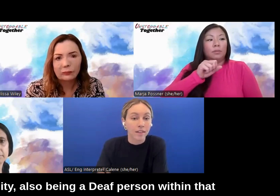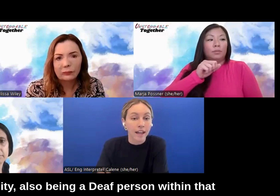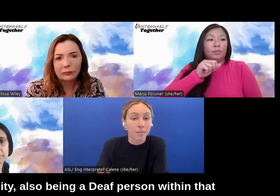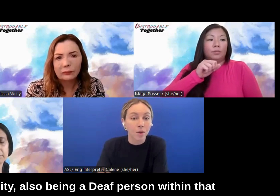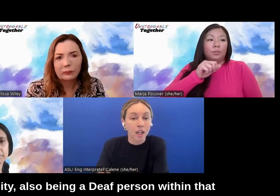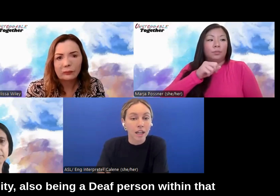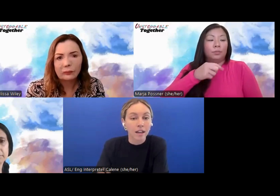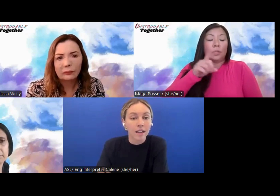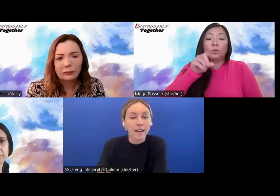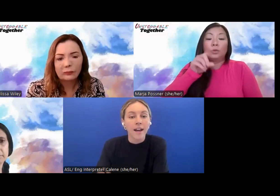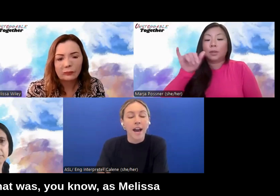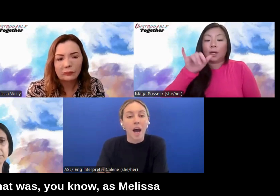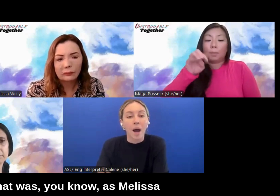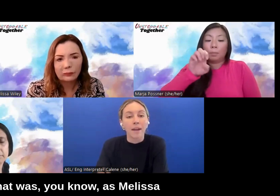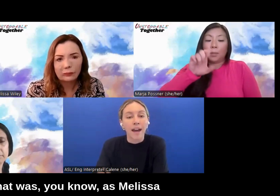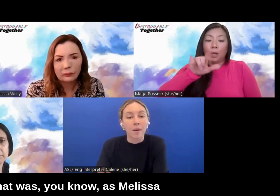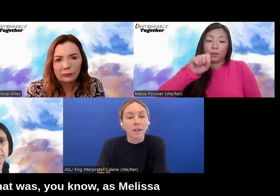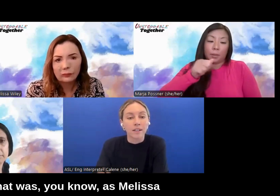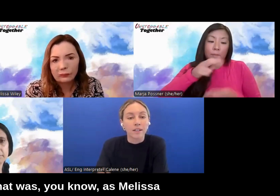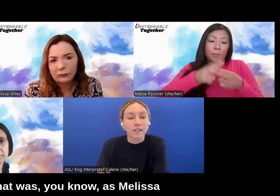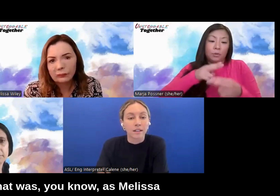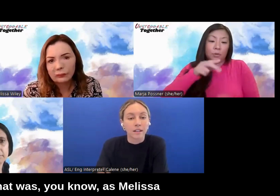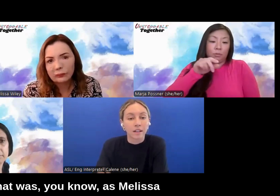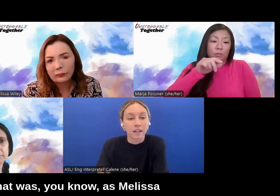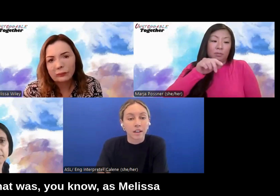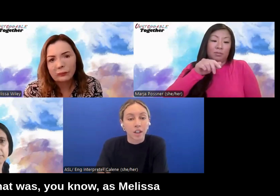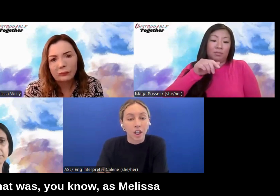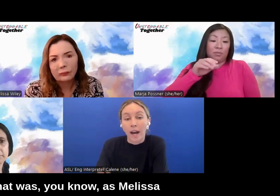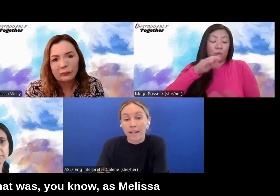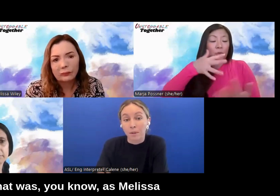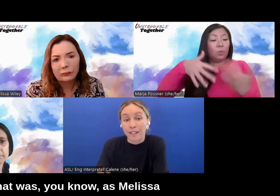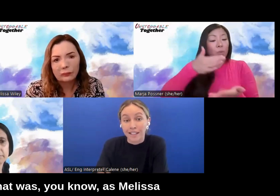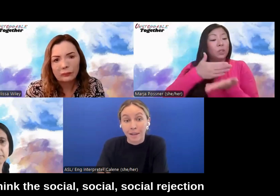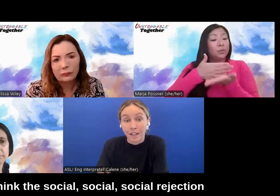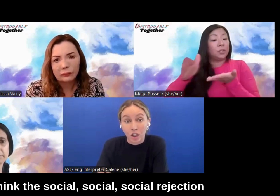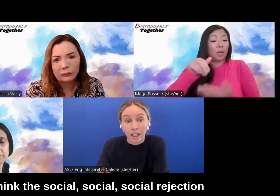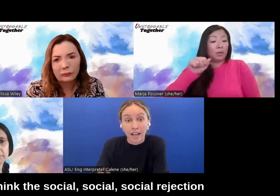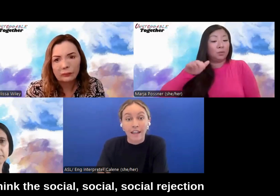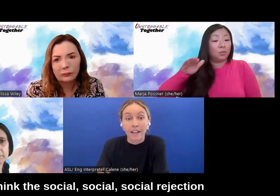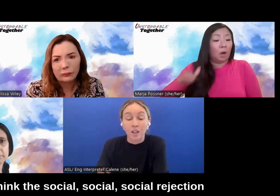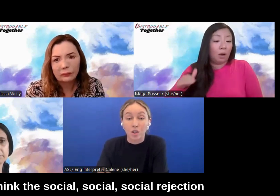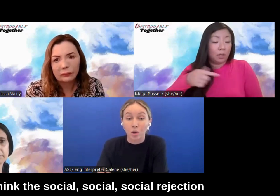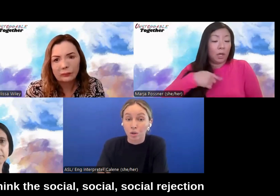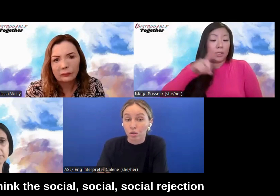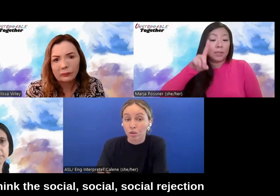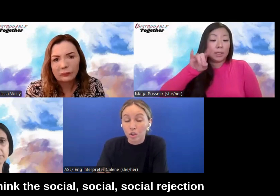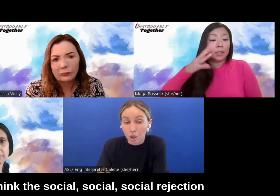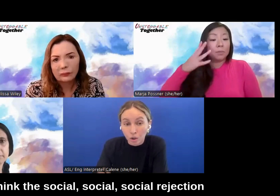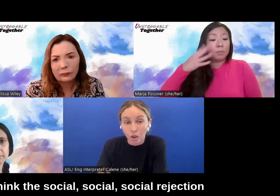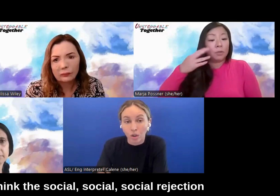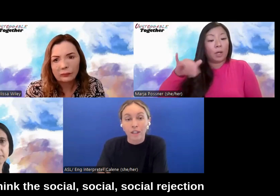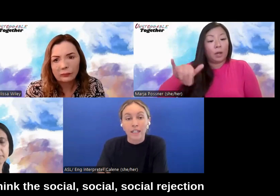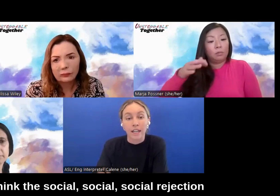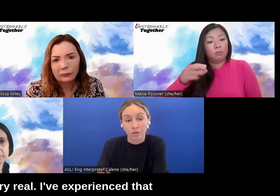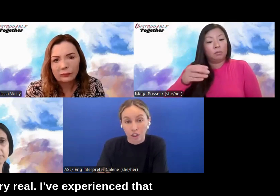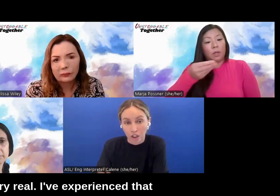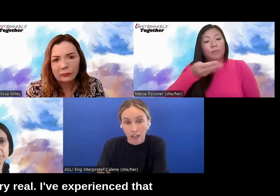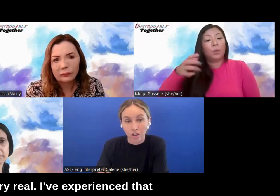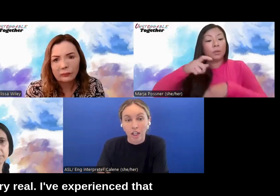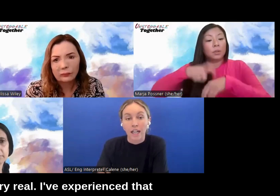deaf person within that community. And that was, as Melissa mentioned, I think the